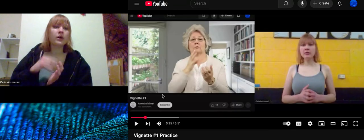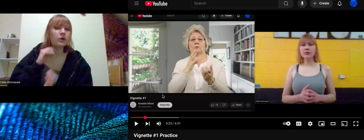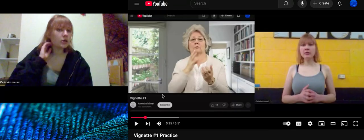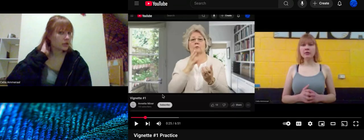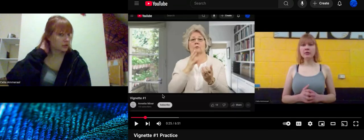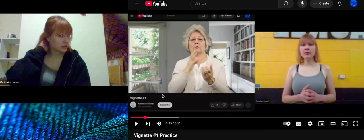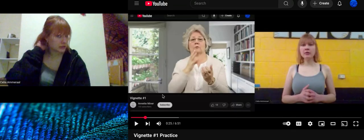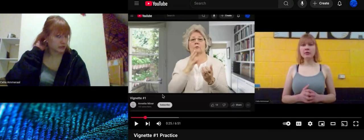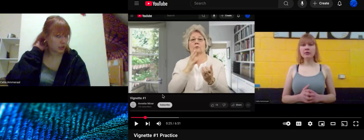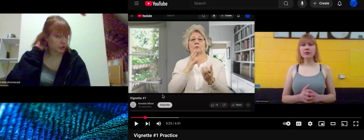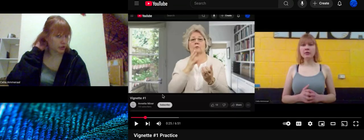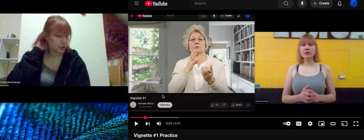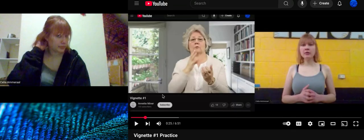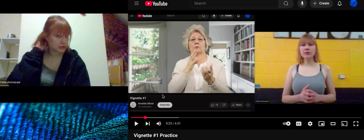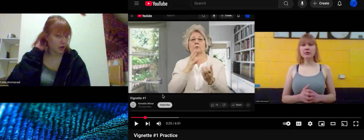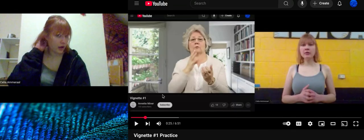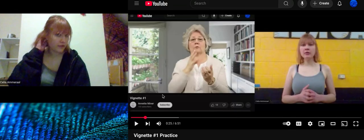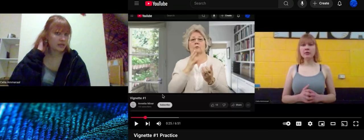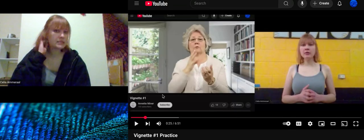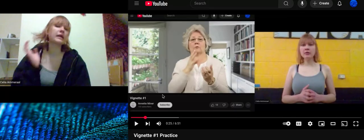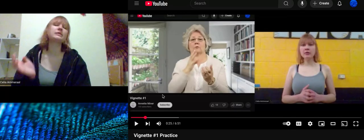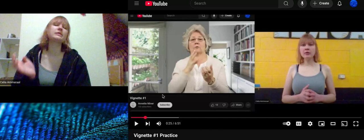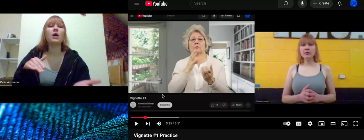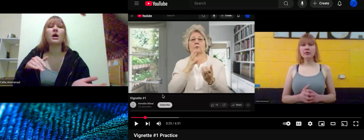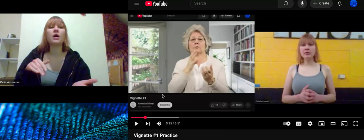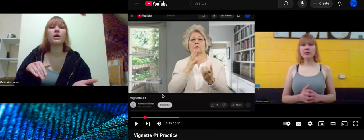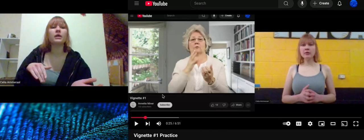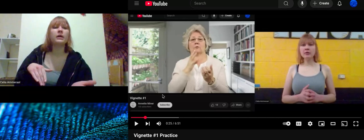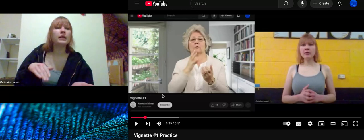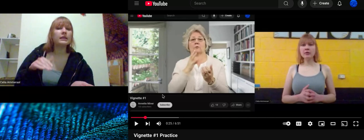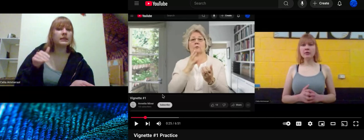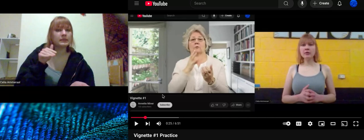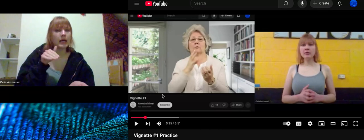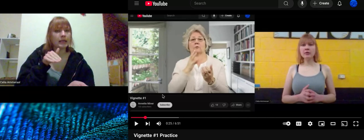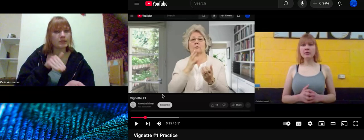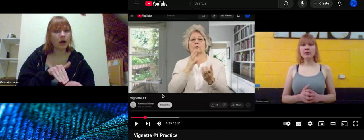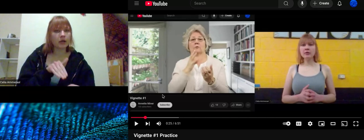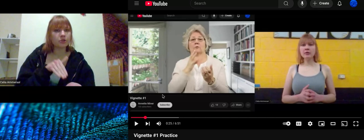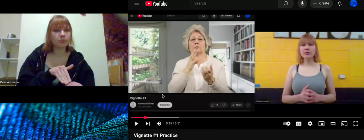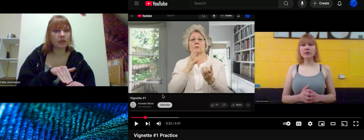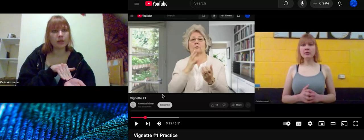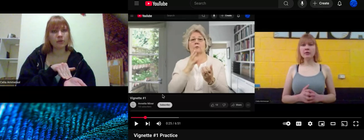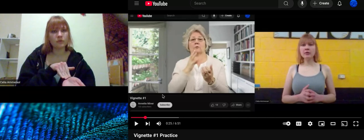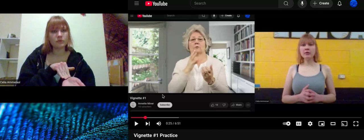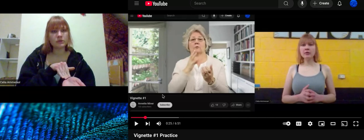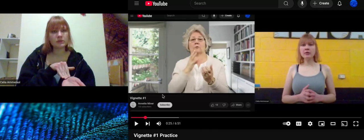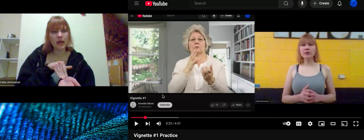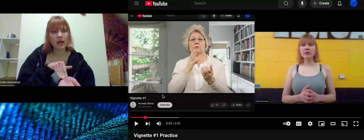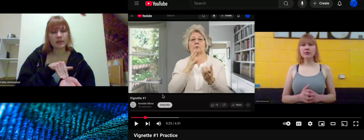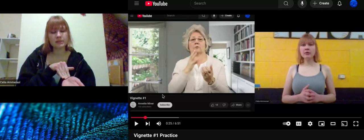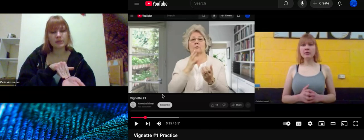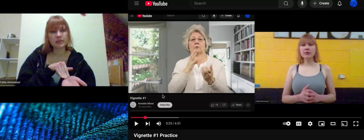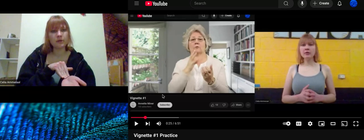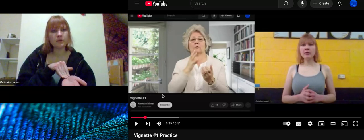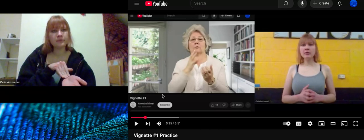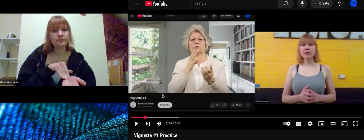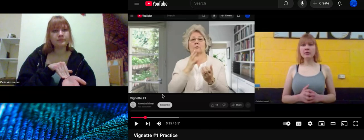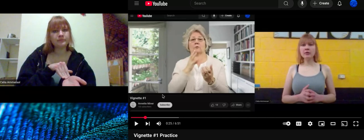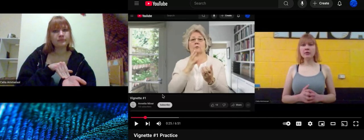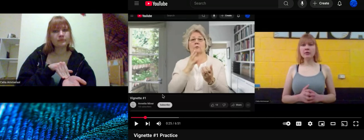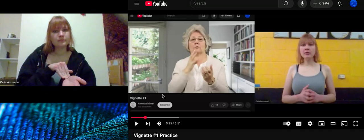I heard this is Dr. Goodman's office. I saw the sign doctor being used as the